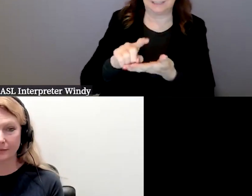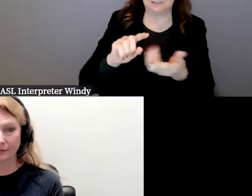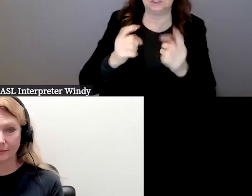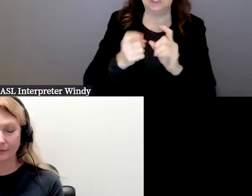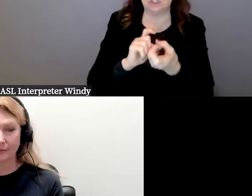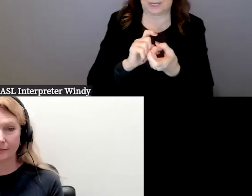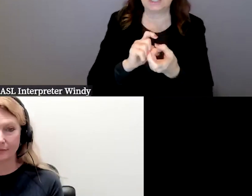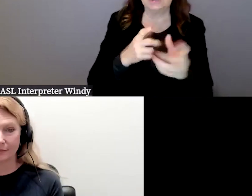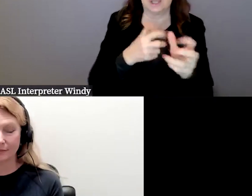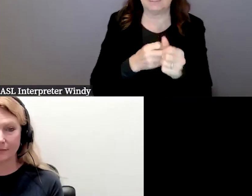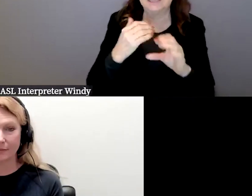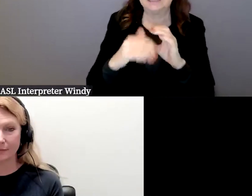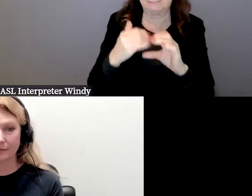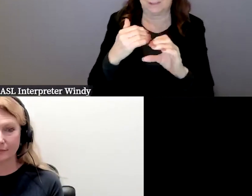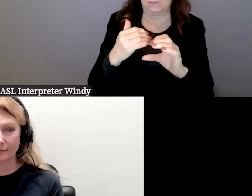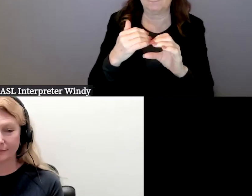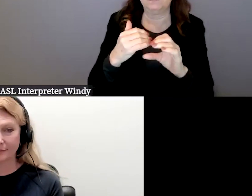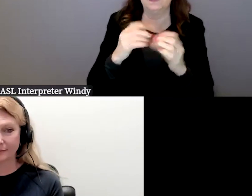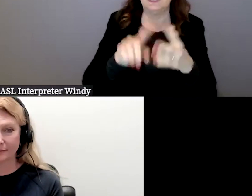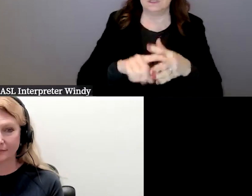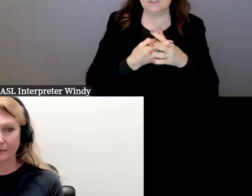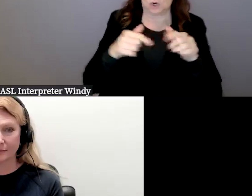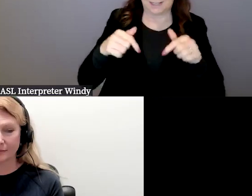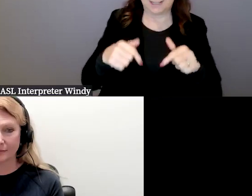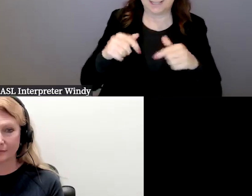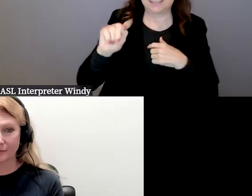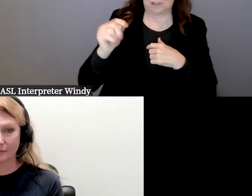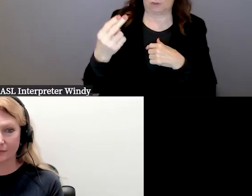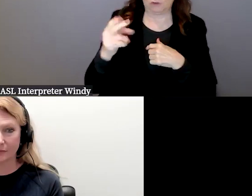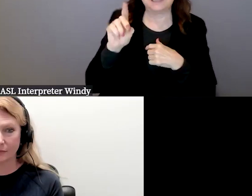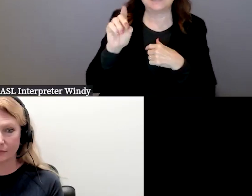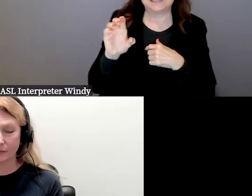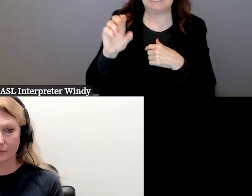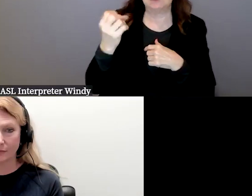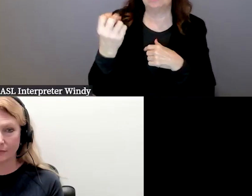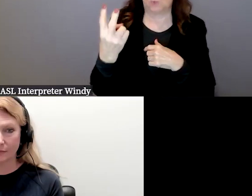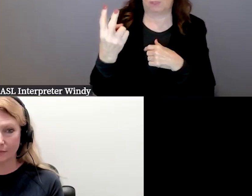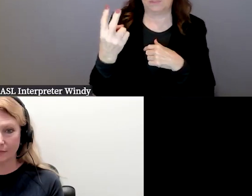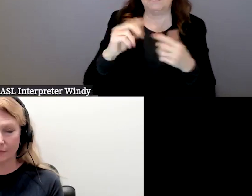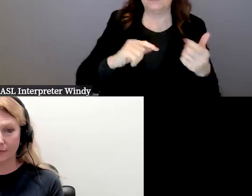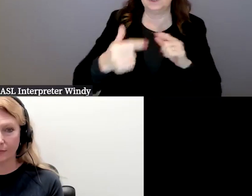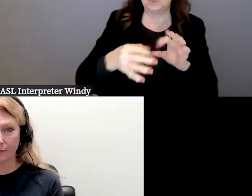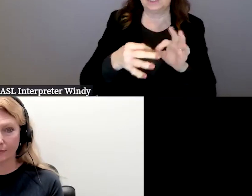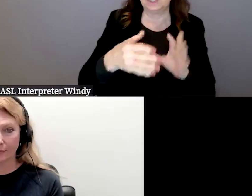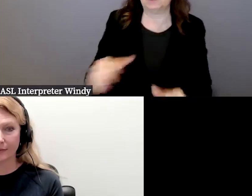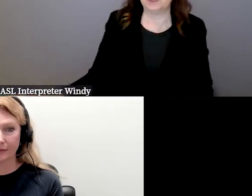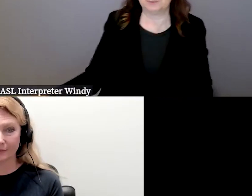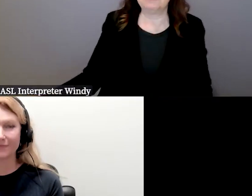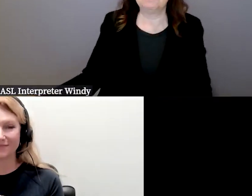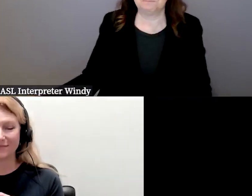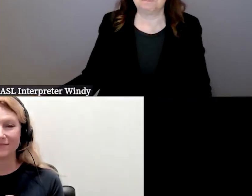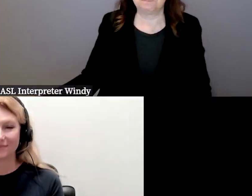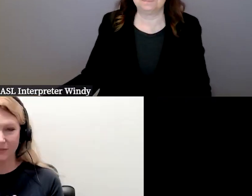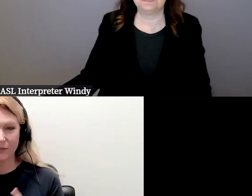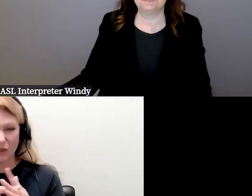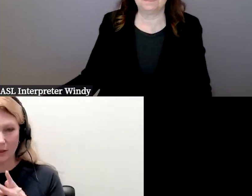by email. Beginning this Thursday, December 12th, we will begin distributing